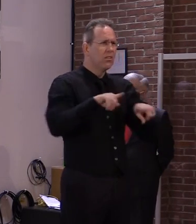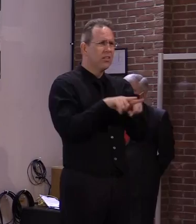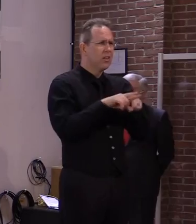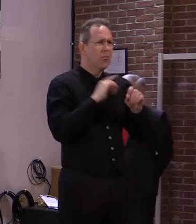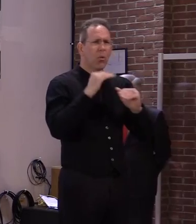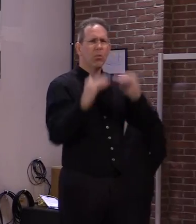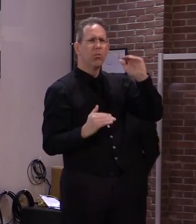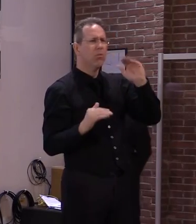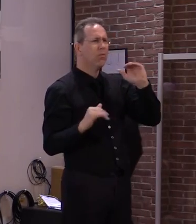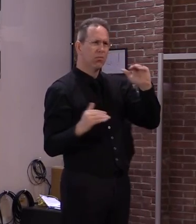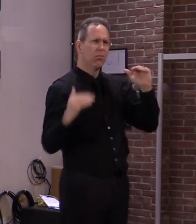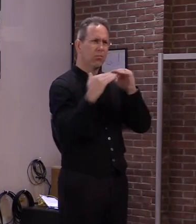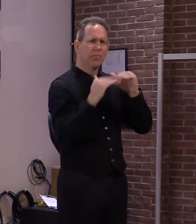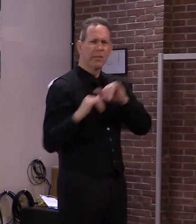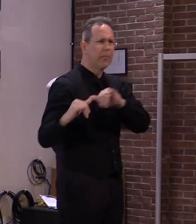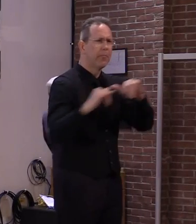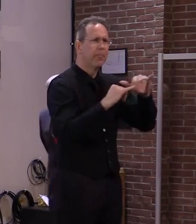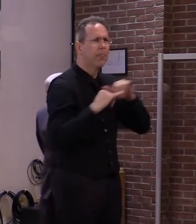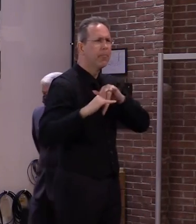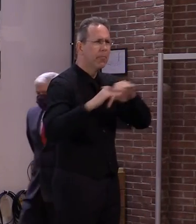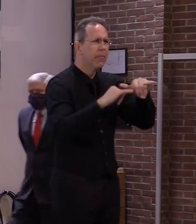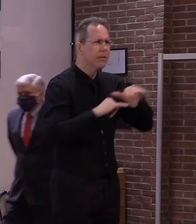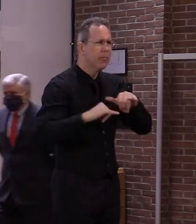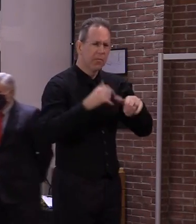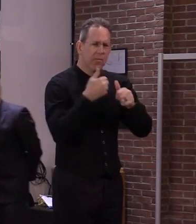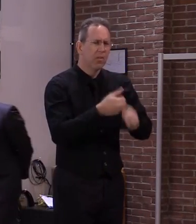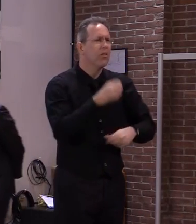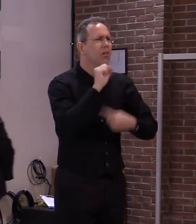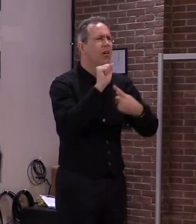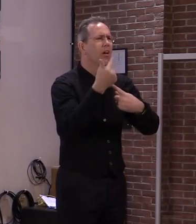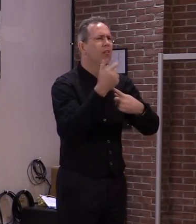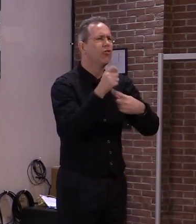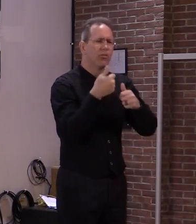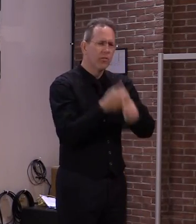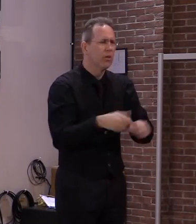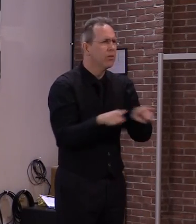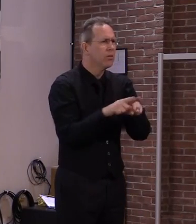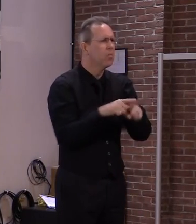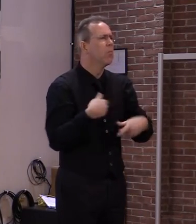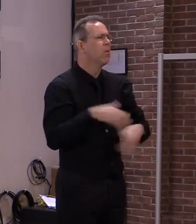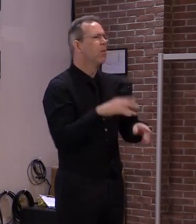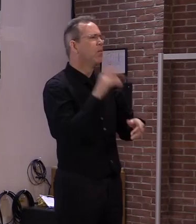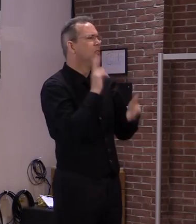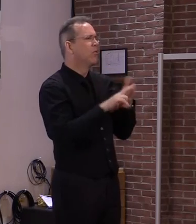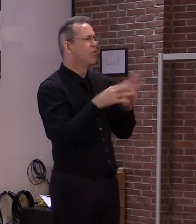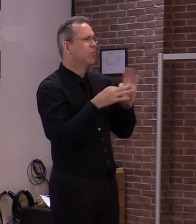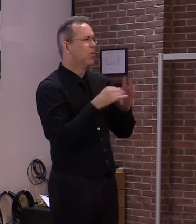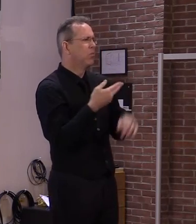across the board. In terms of the DCF worker, I'm not sure, but Secretary Smith. Yeah,